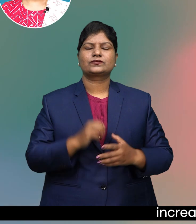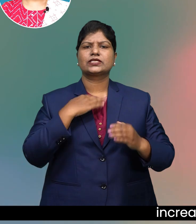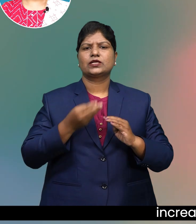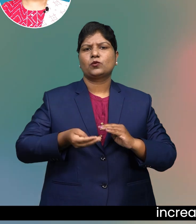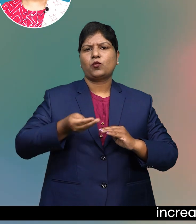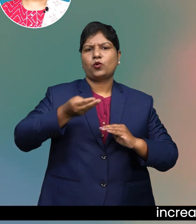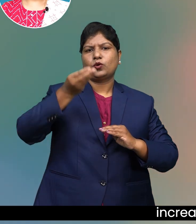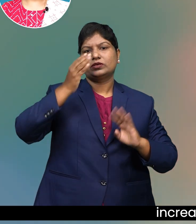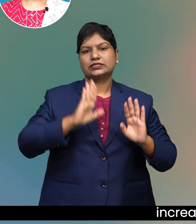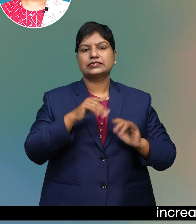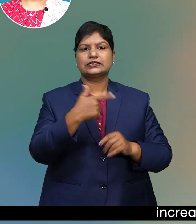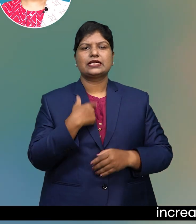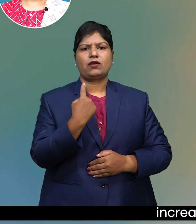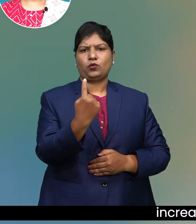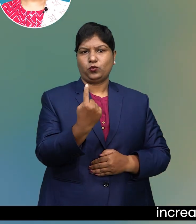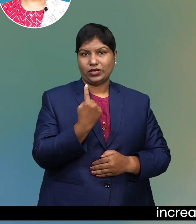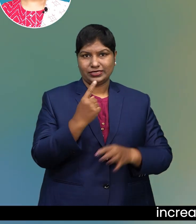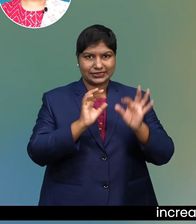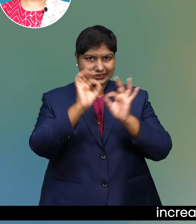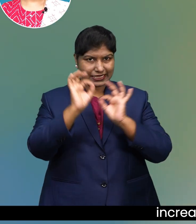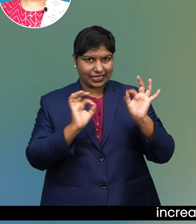increases from unicellular